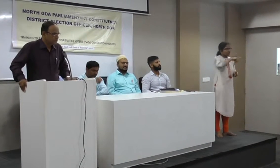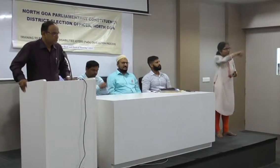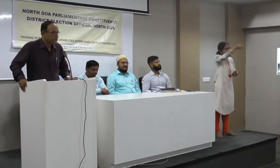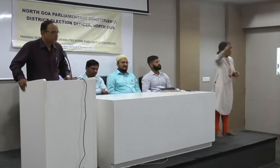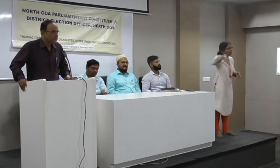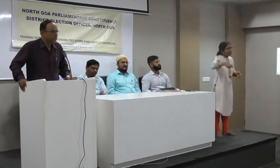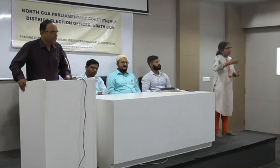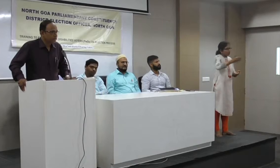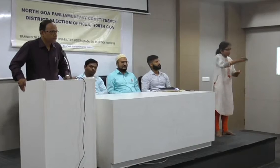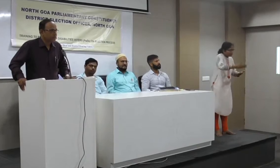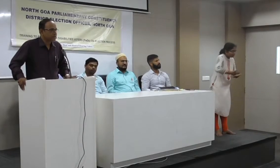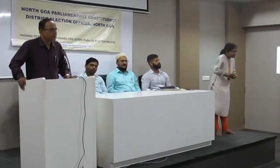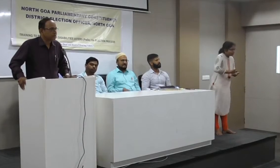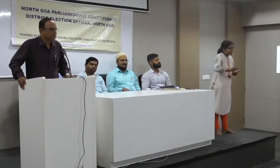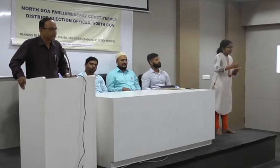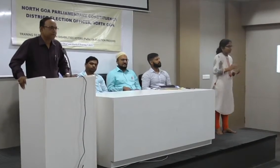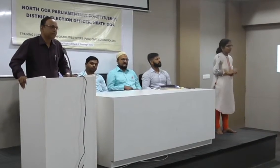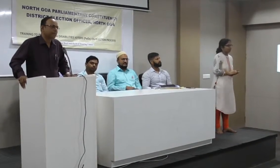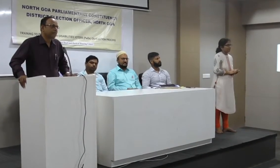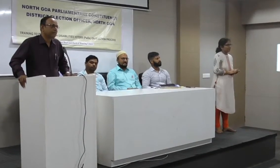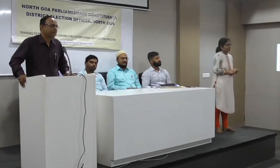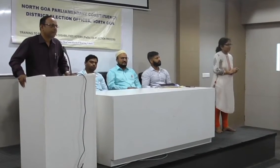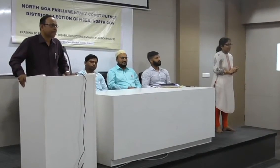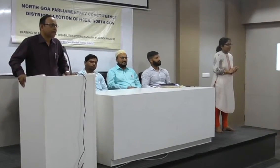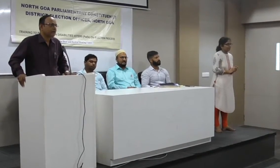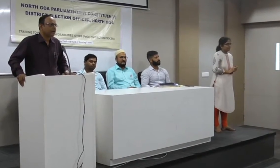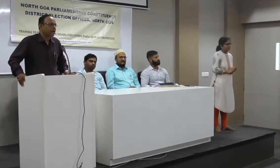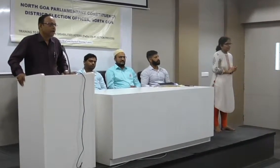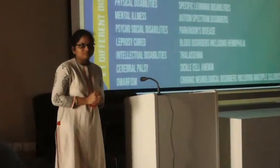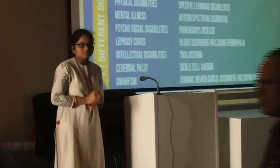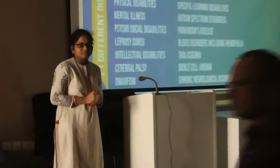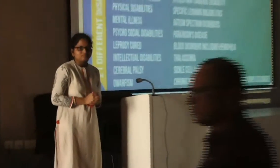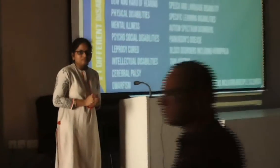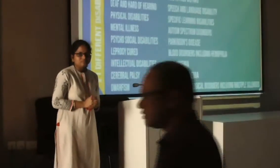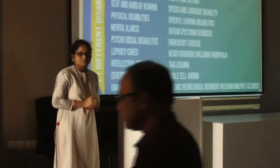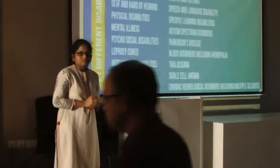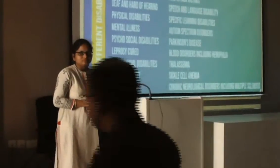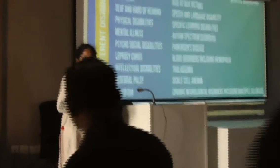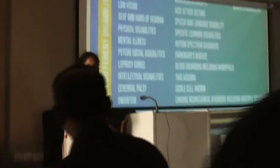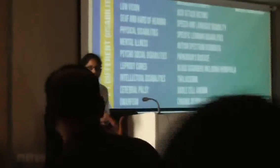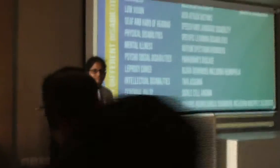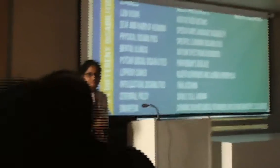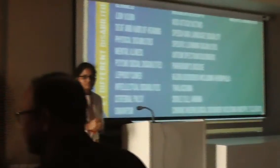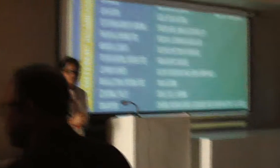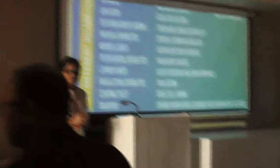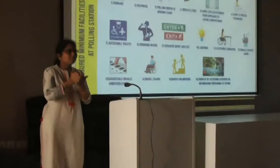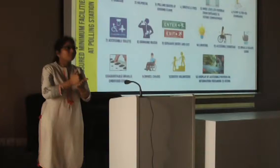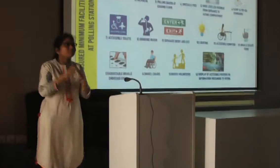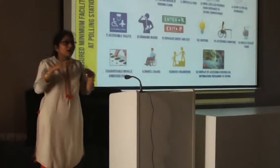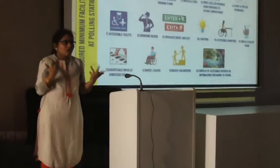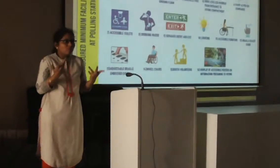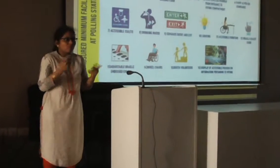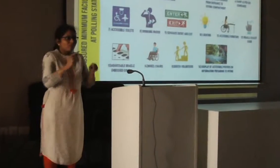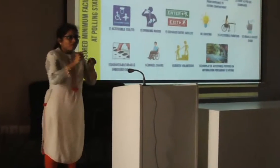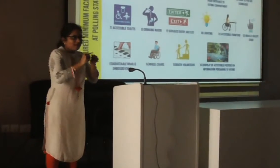this training and awareness program. There are 21 different disabilities.